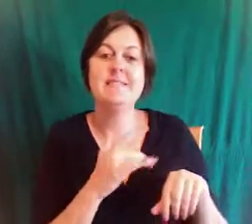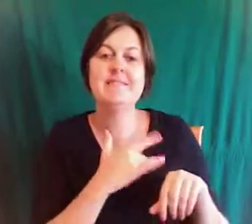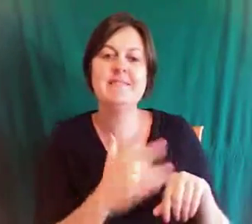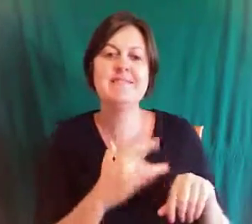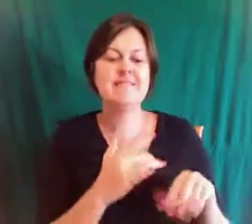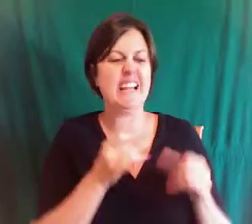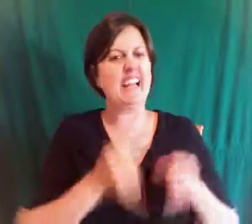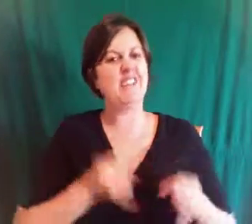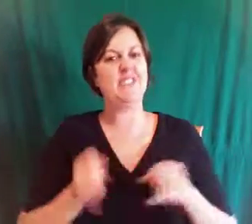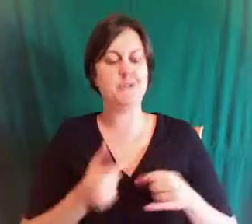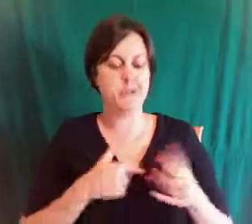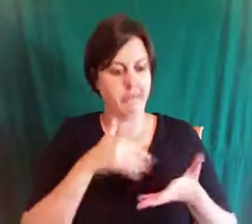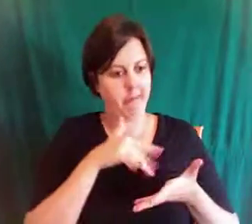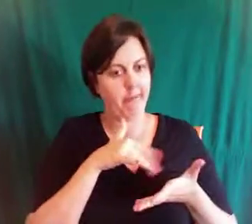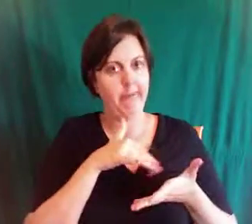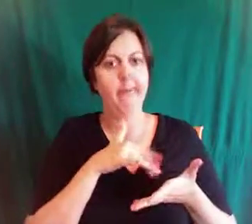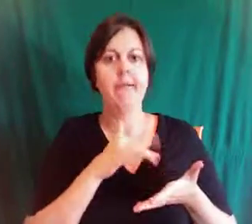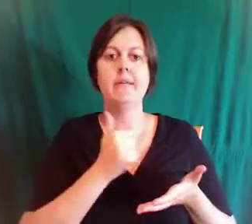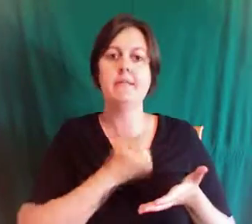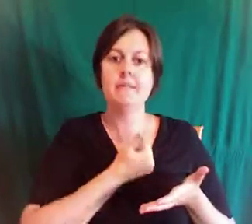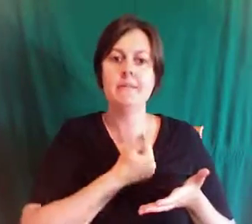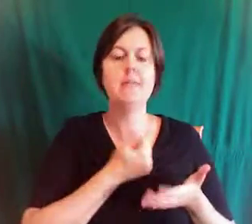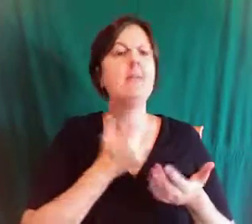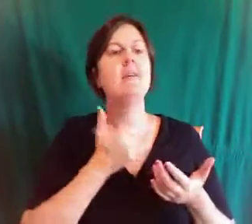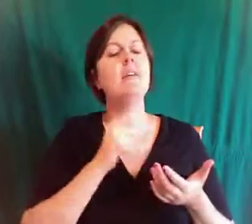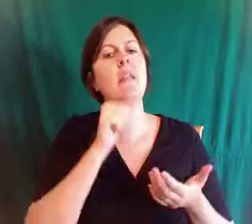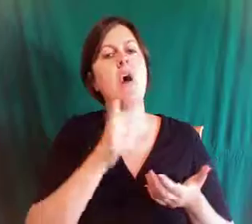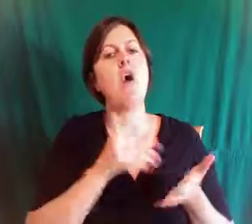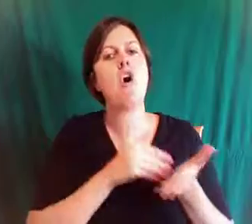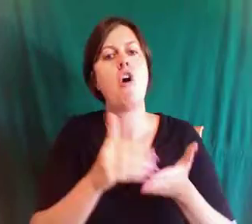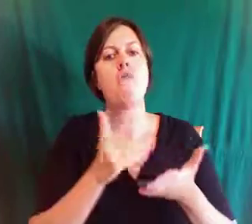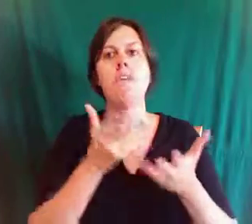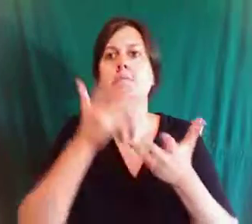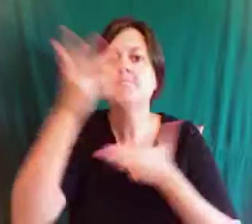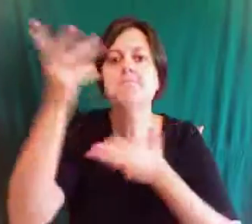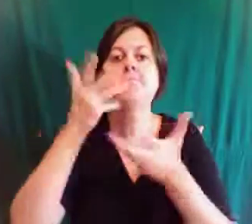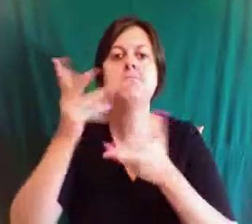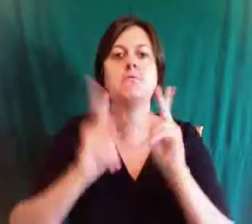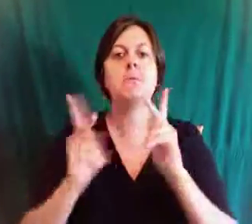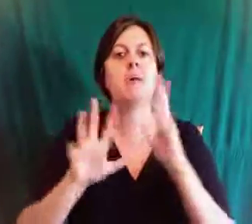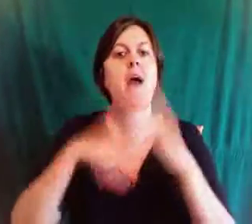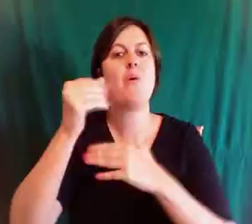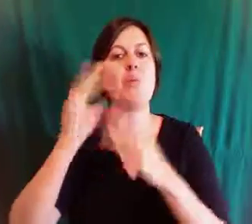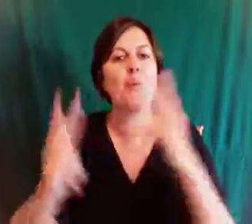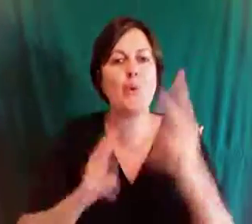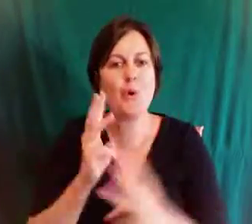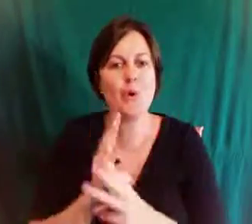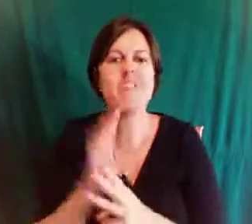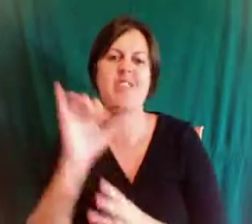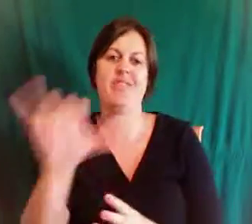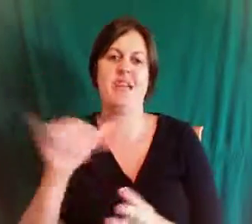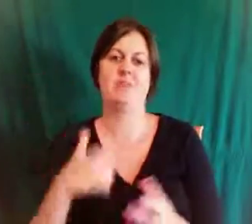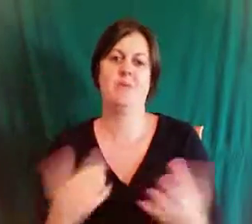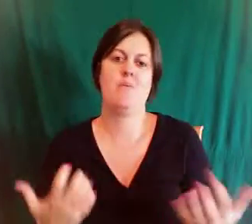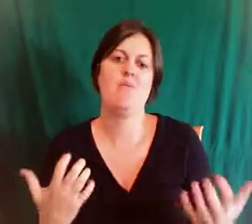people outside the academic world. And I knew that that's really where I wanted to go. So when I moved here, I decided to make the leap to do